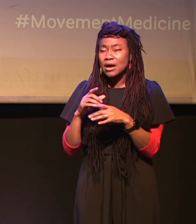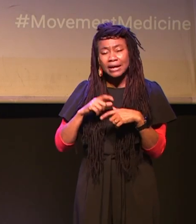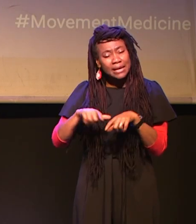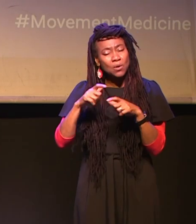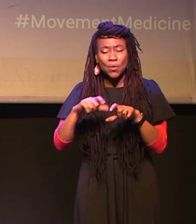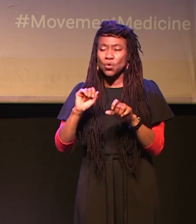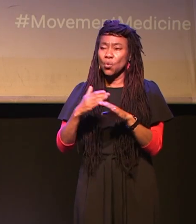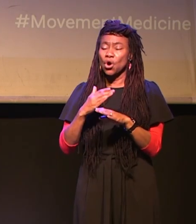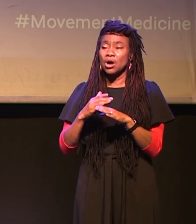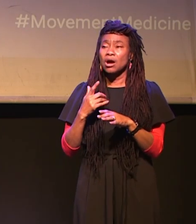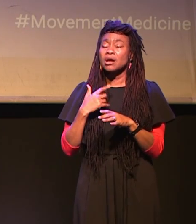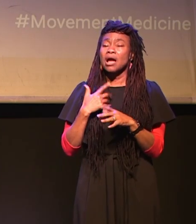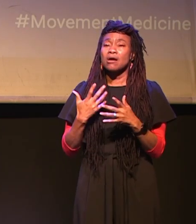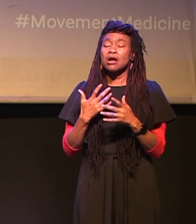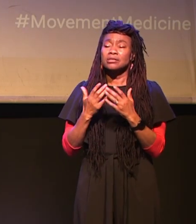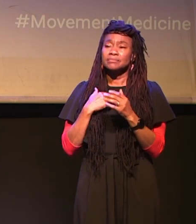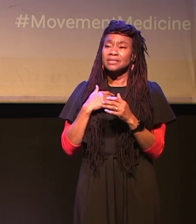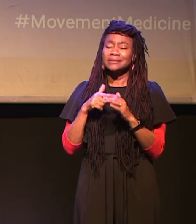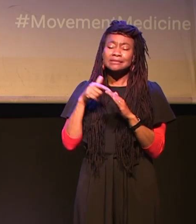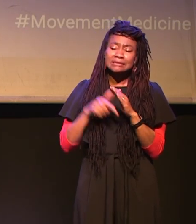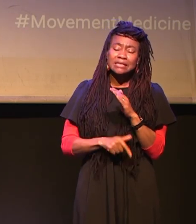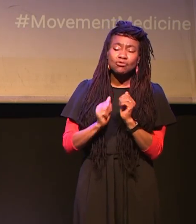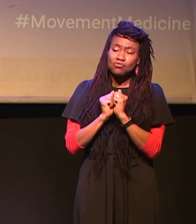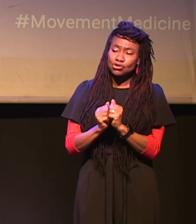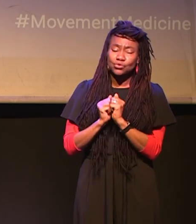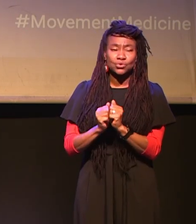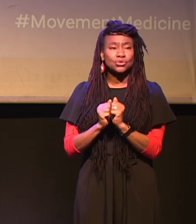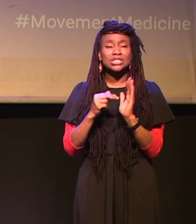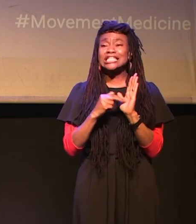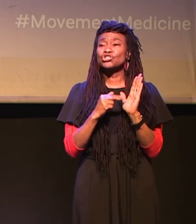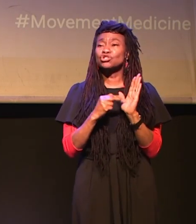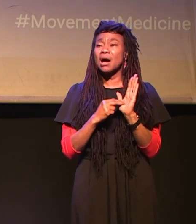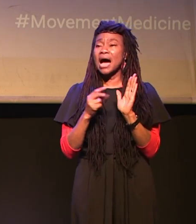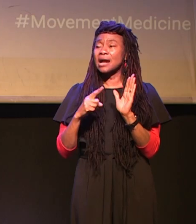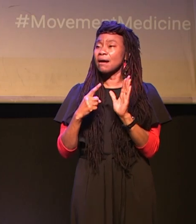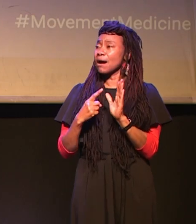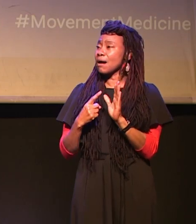with deep, deep gratitude to Nishma and Inaya, who have been phenomenal.